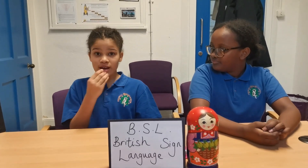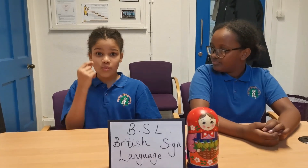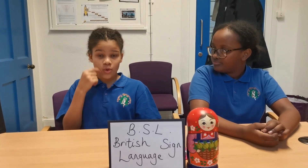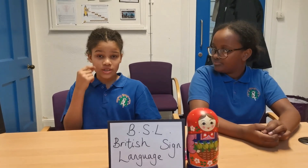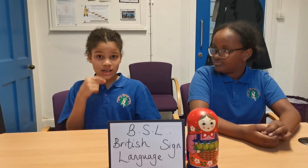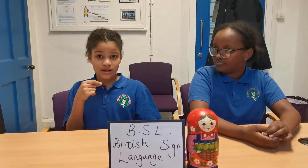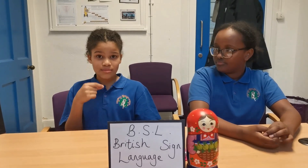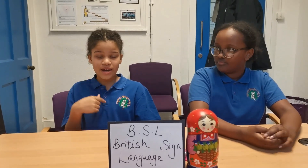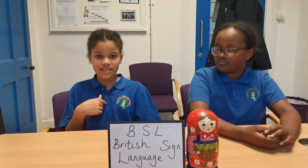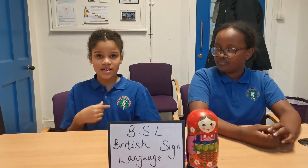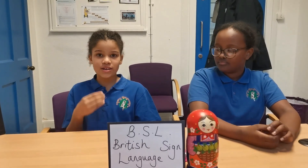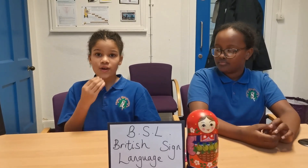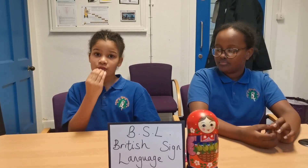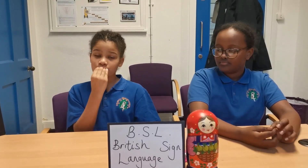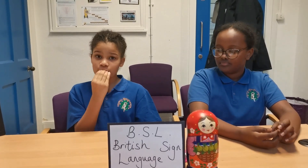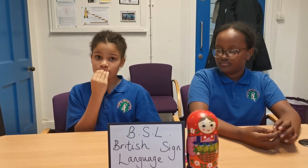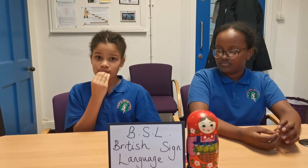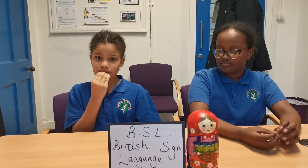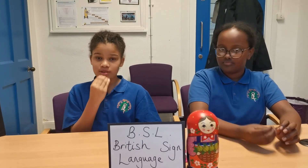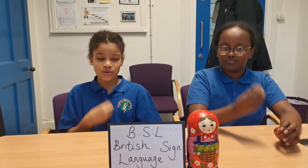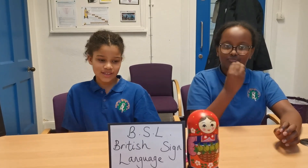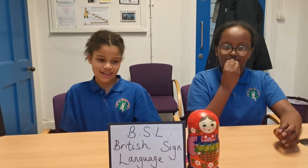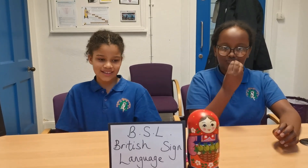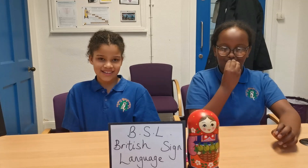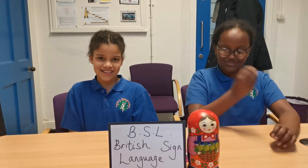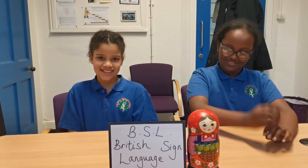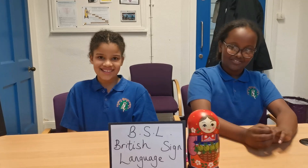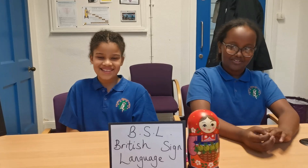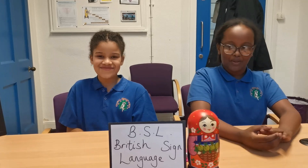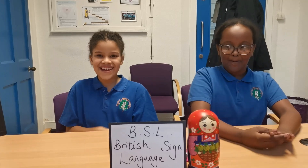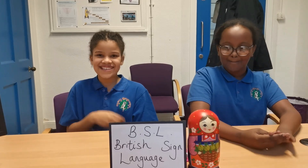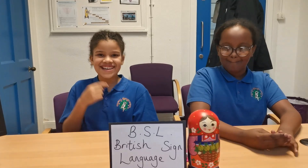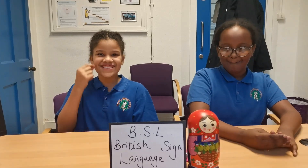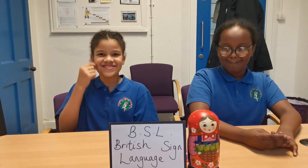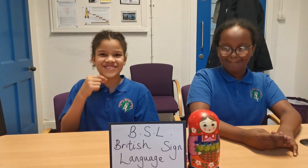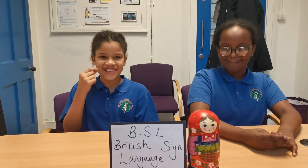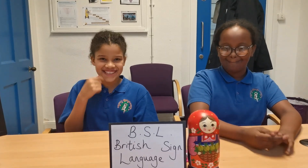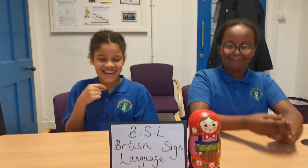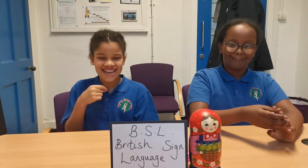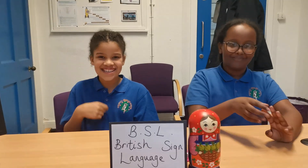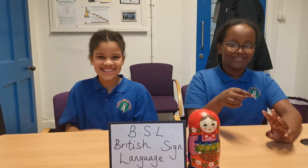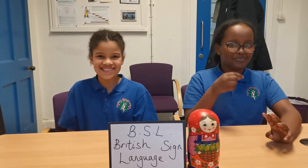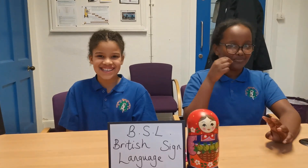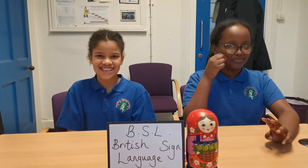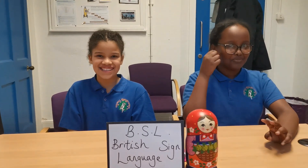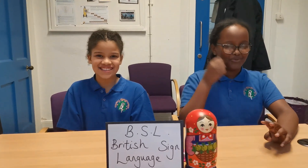and water. My turn. Food. Your turn. Food. My turn. Water. Your turn. Water.